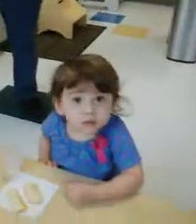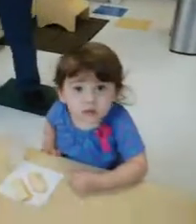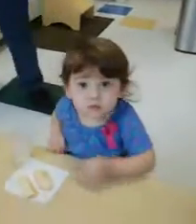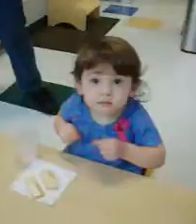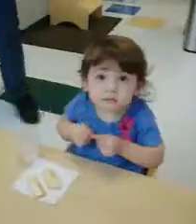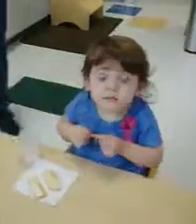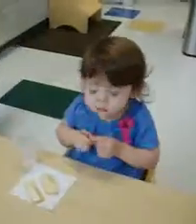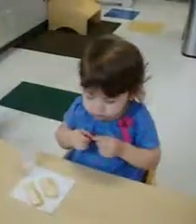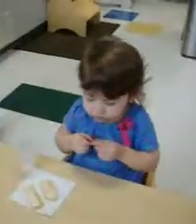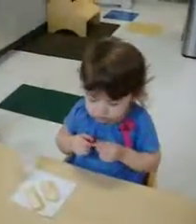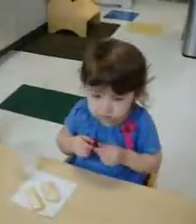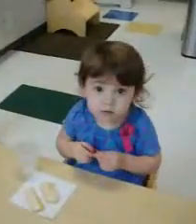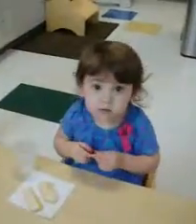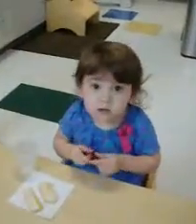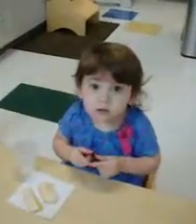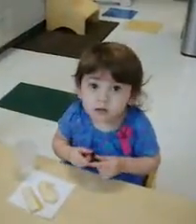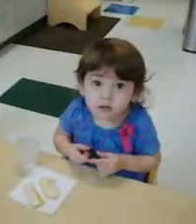hands and tell me. What do you want, darling?